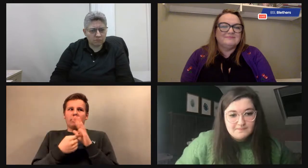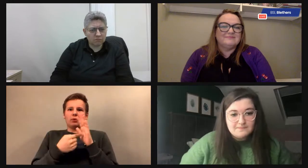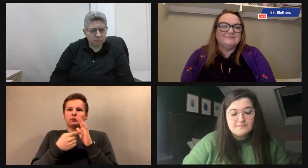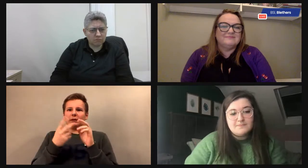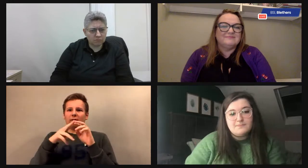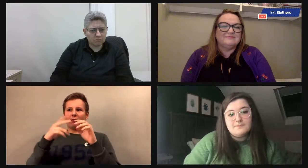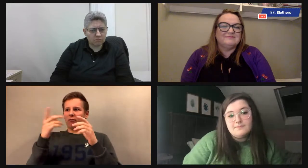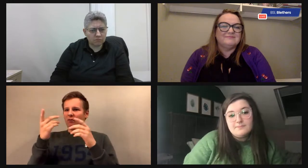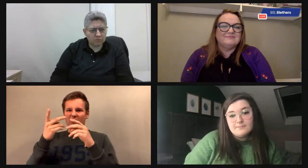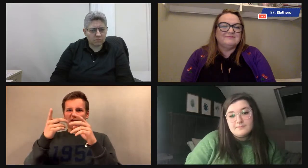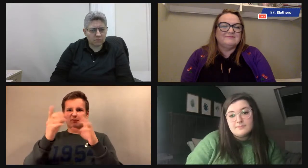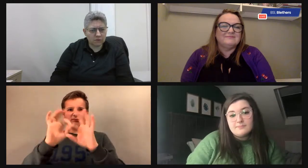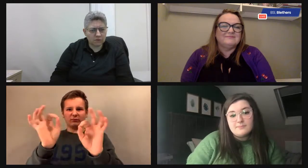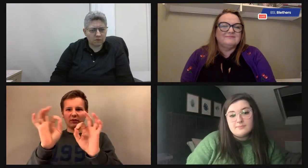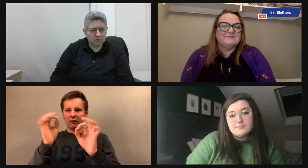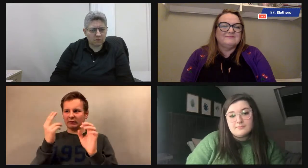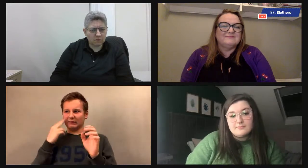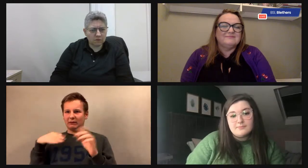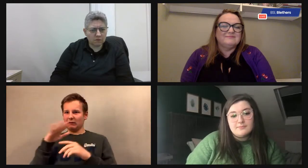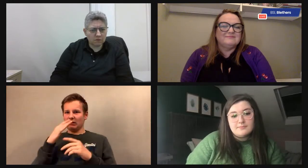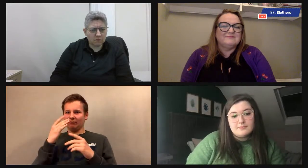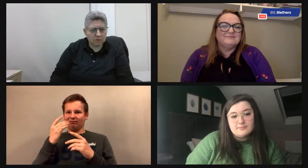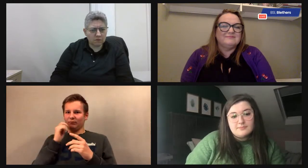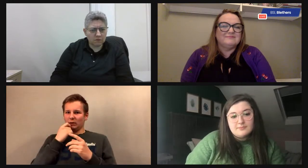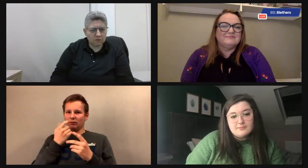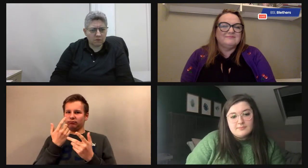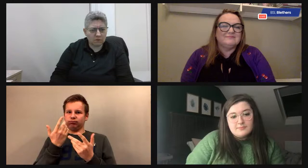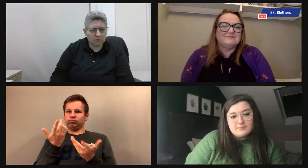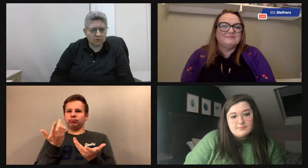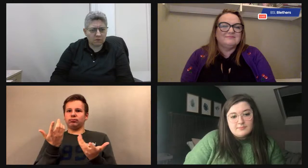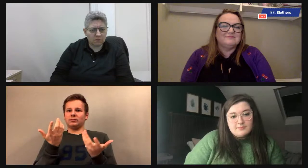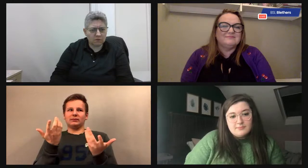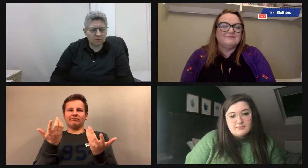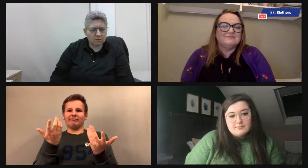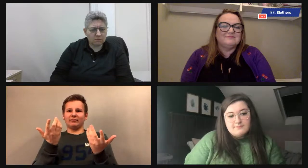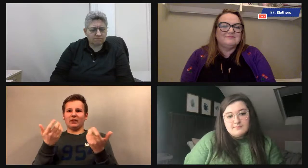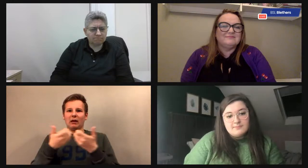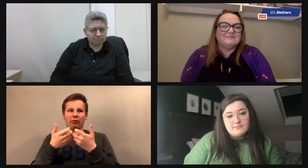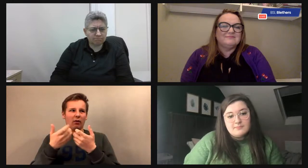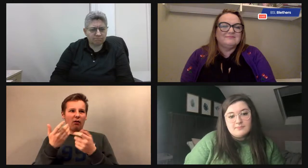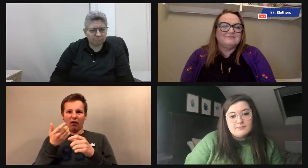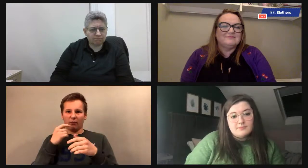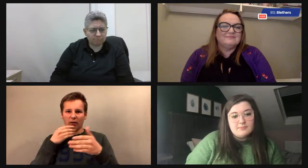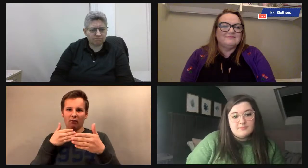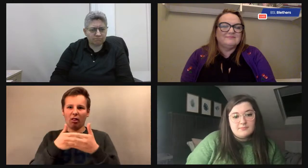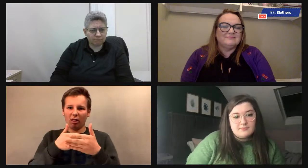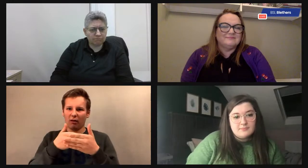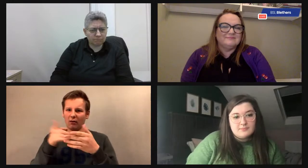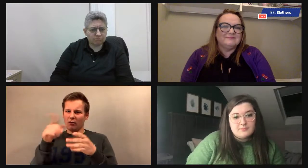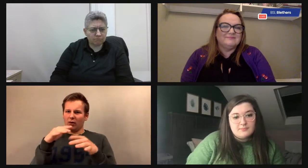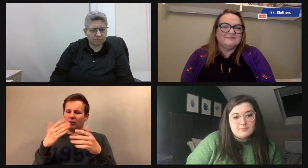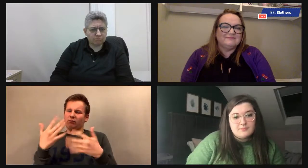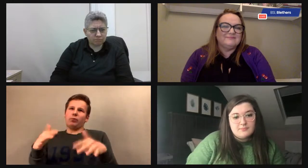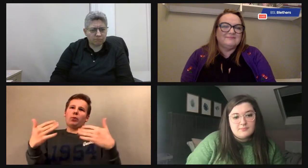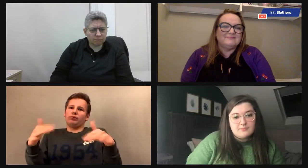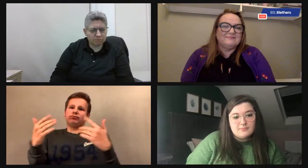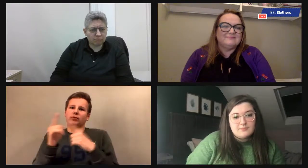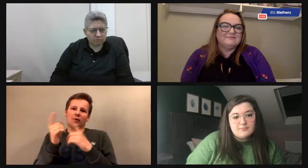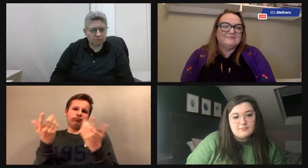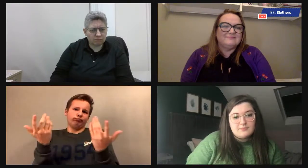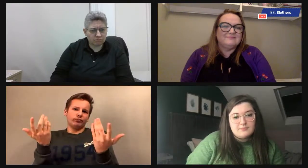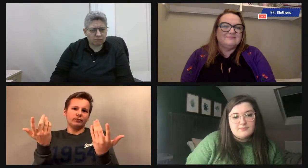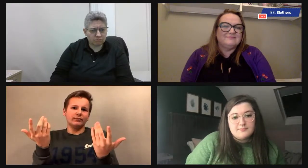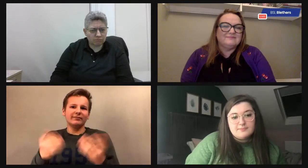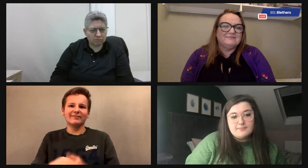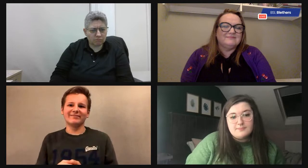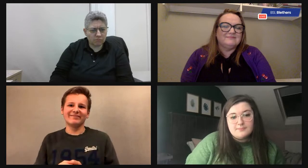don't want that momentum to close. We're really building things up, and deaf young people are getting access to all of this. I would hate to see that